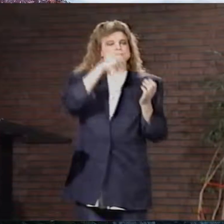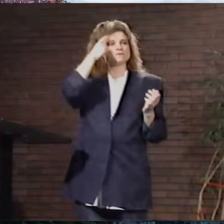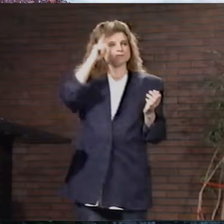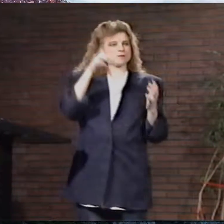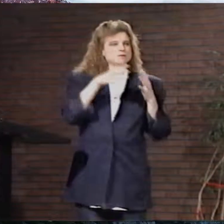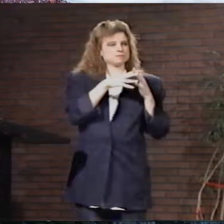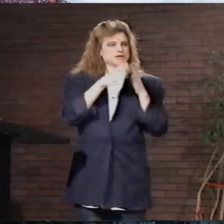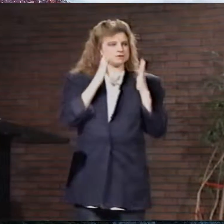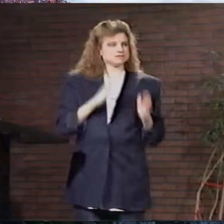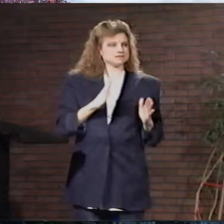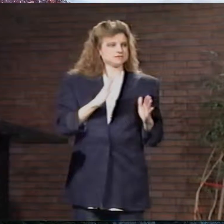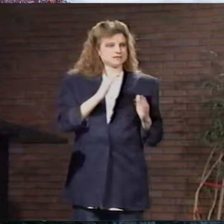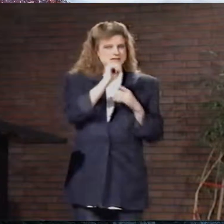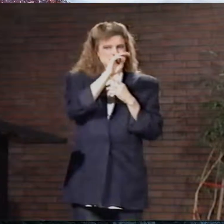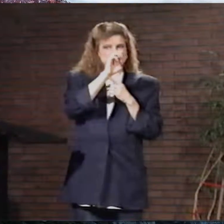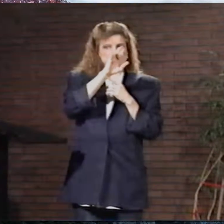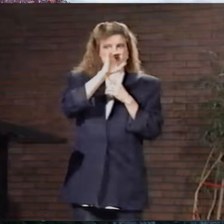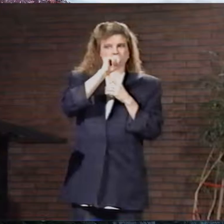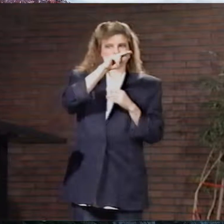interpreters.